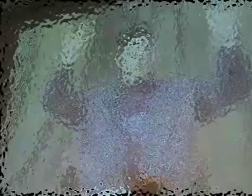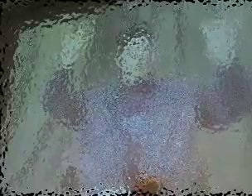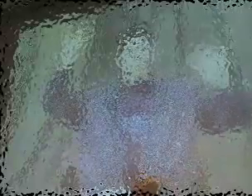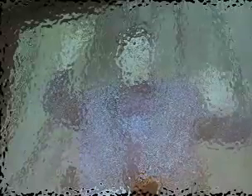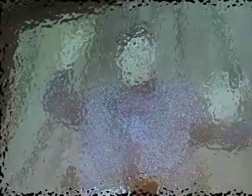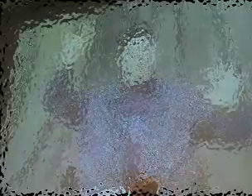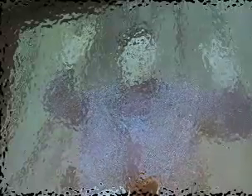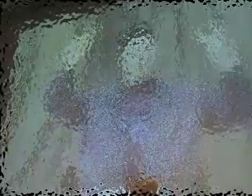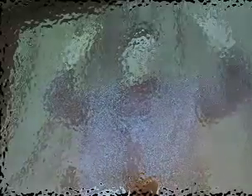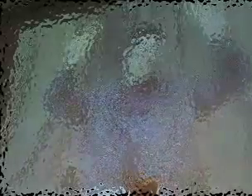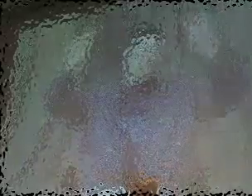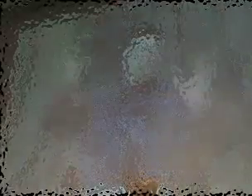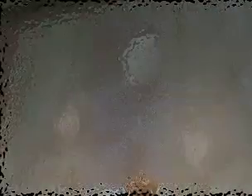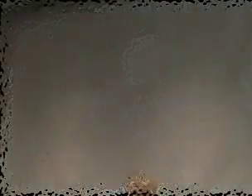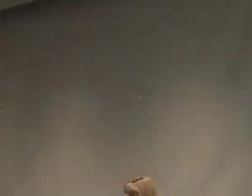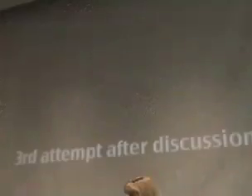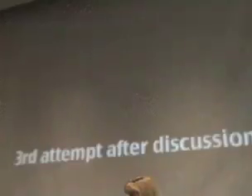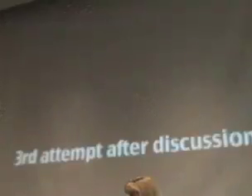67. 45 to 67.